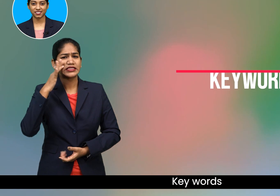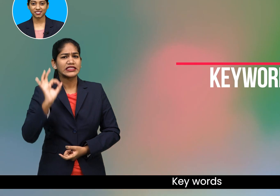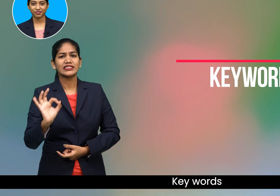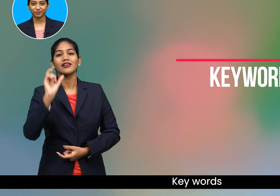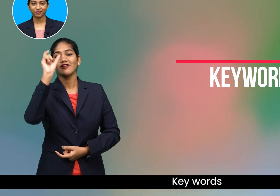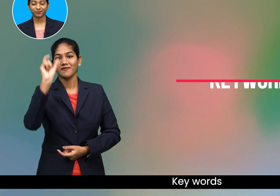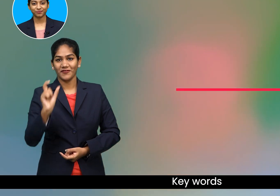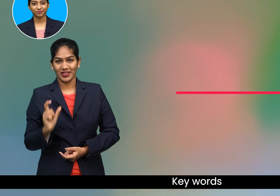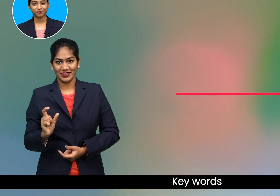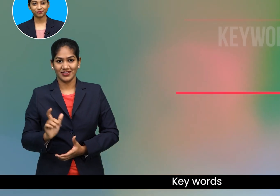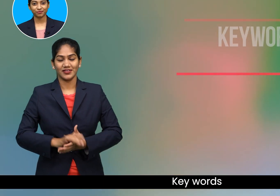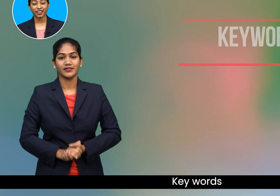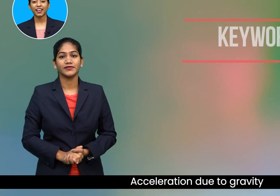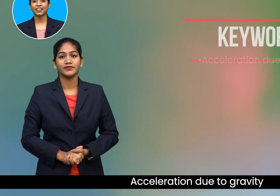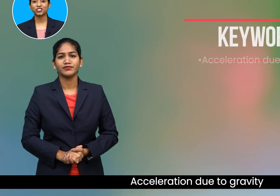Keywords: